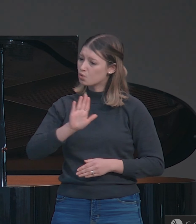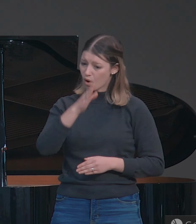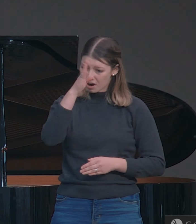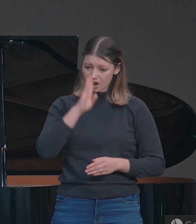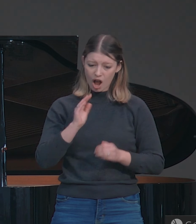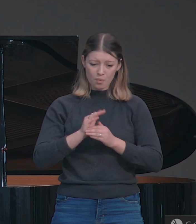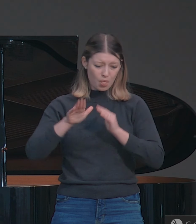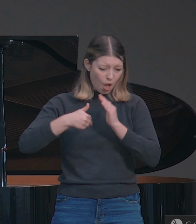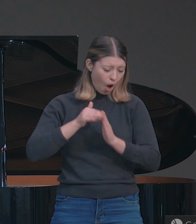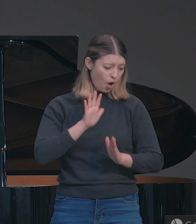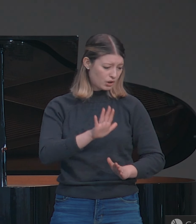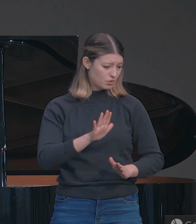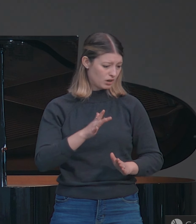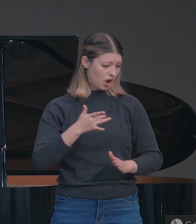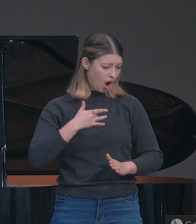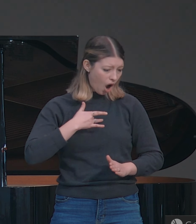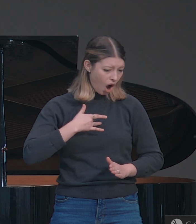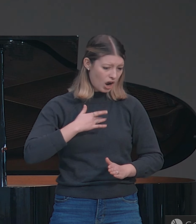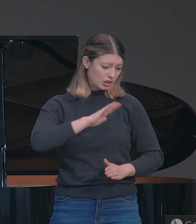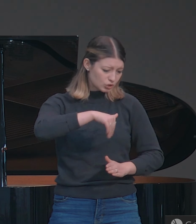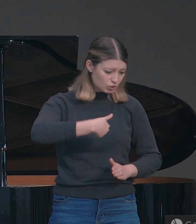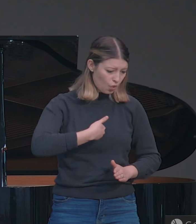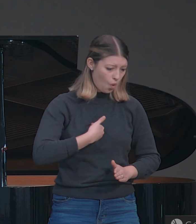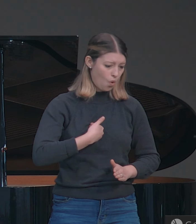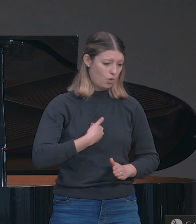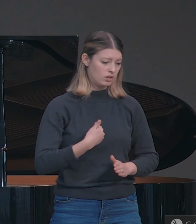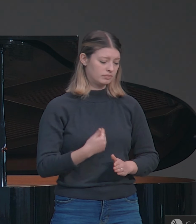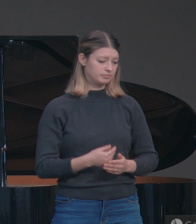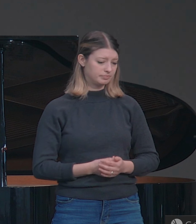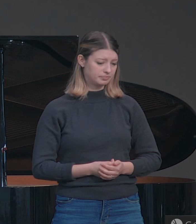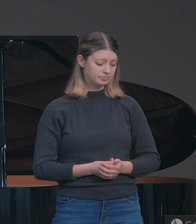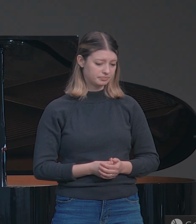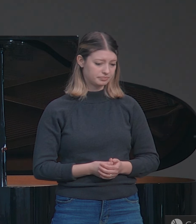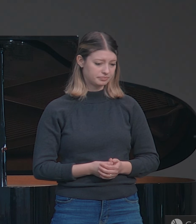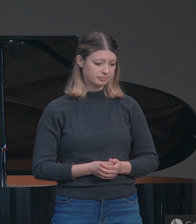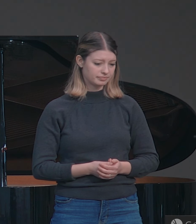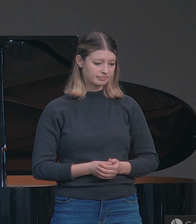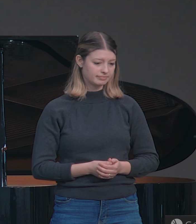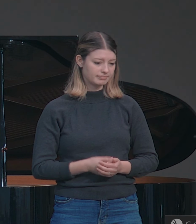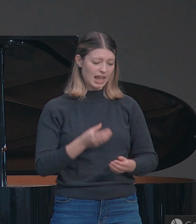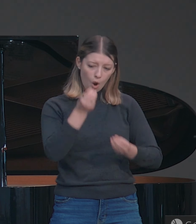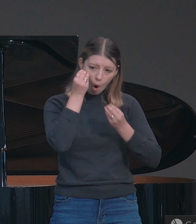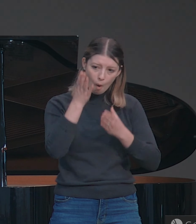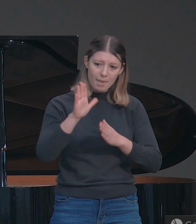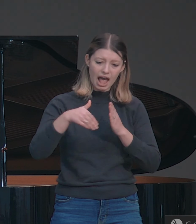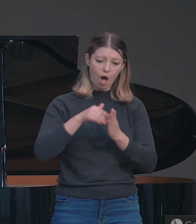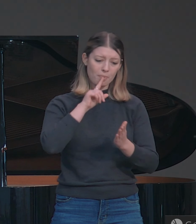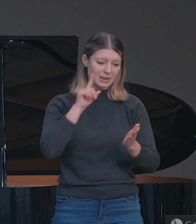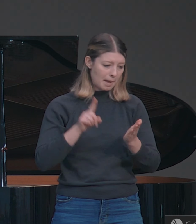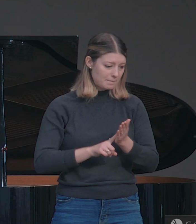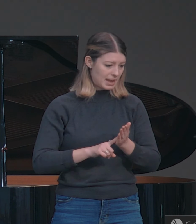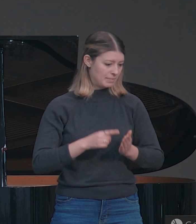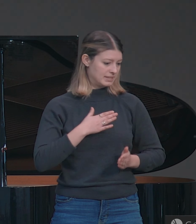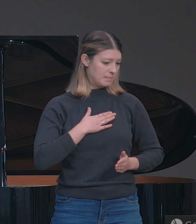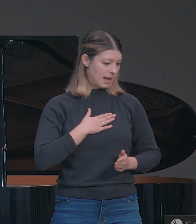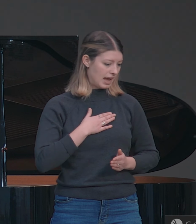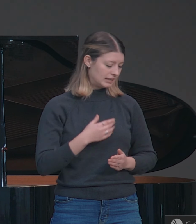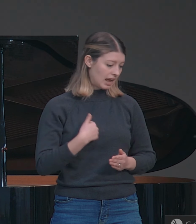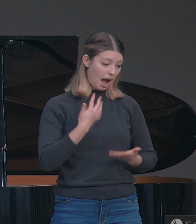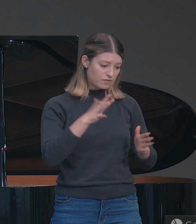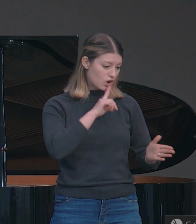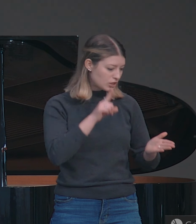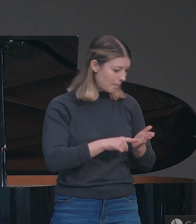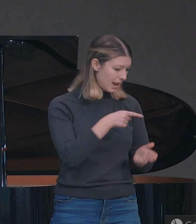with all your heart and with all your soul, and to keep the commandments and statutes of the Lord, which I am commanding